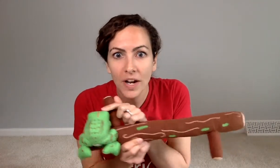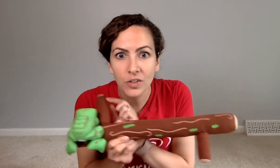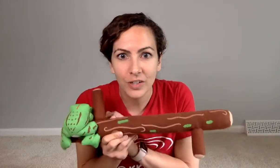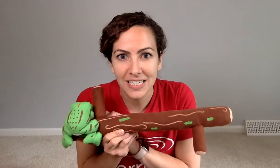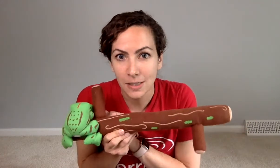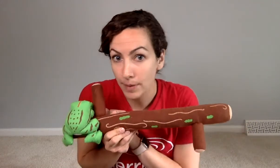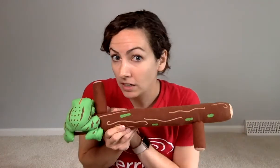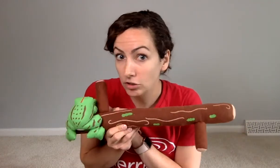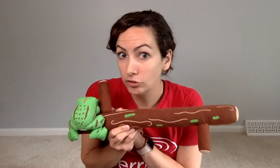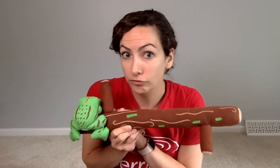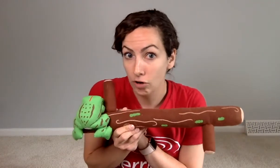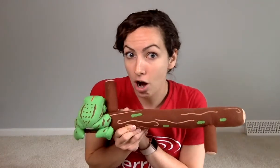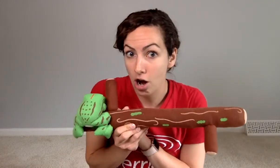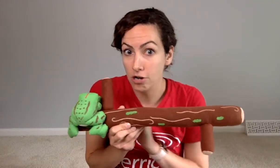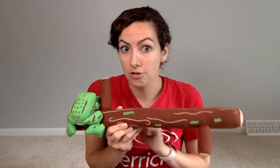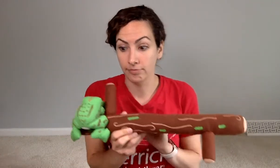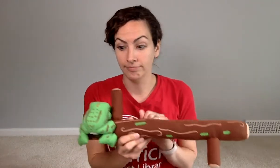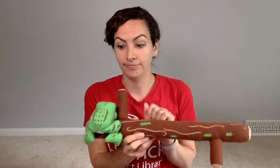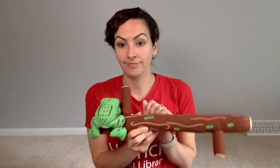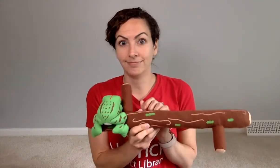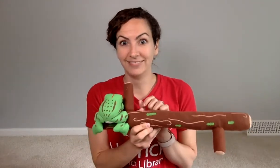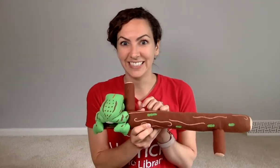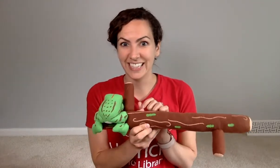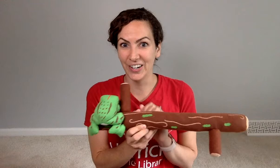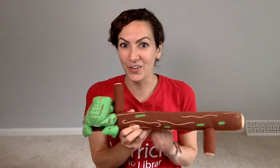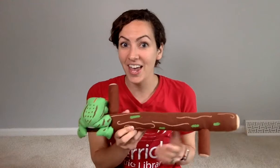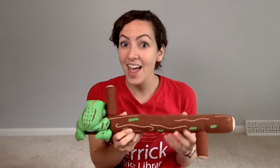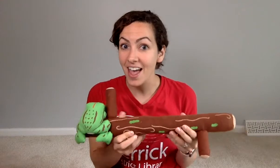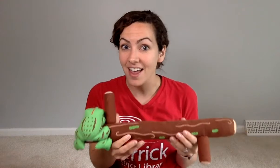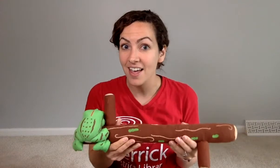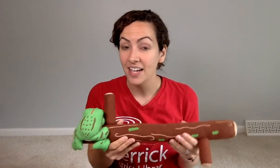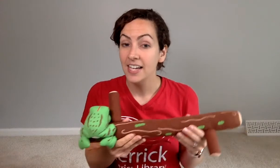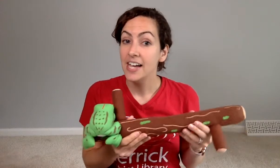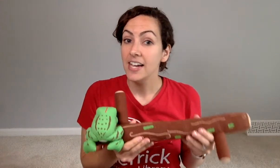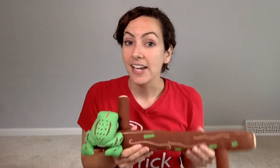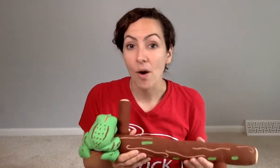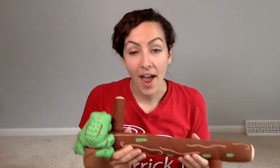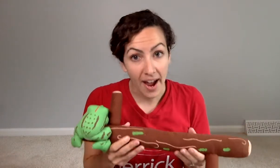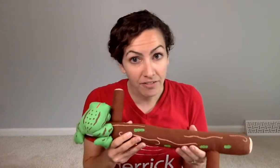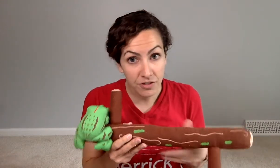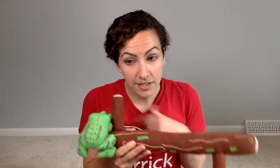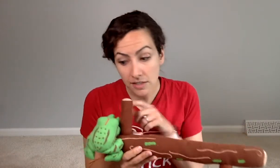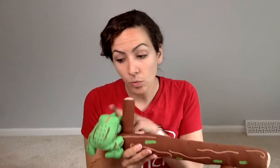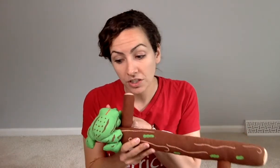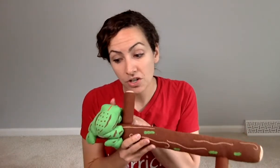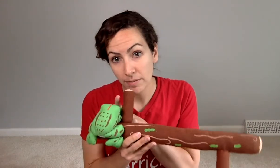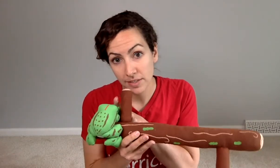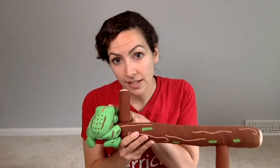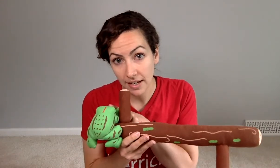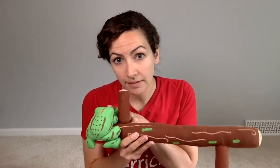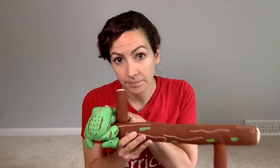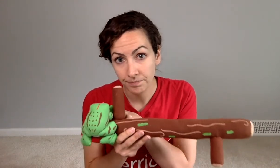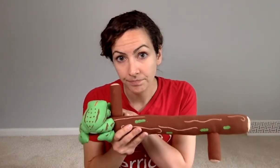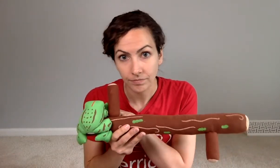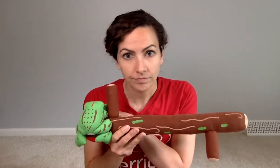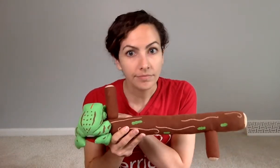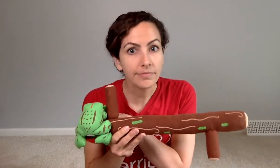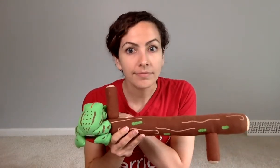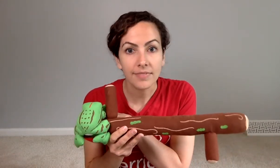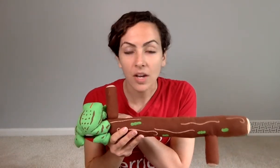green speckled frog. Okay, now after this one jumps in, there will